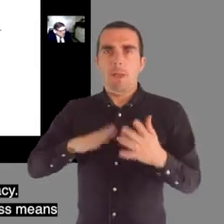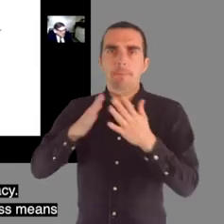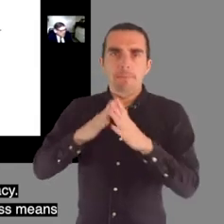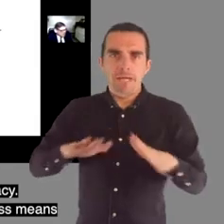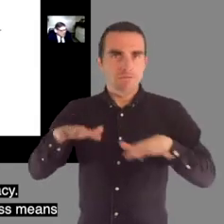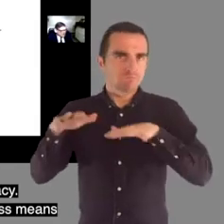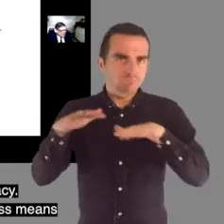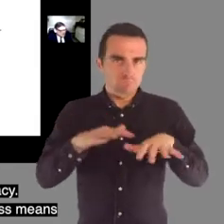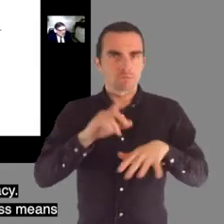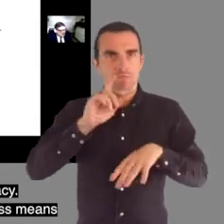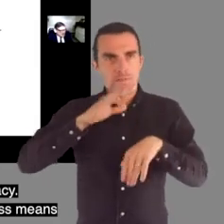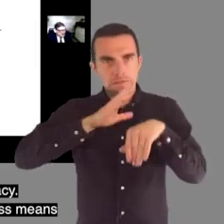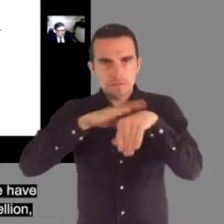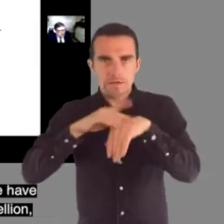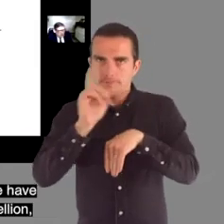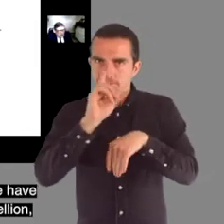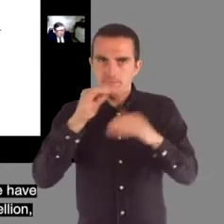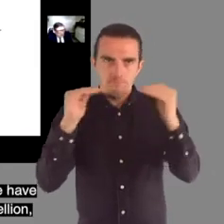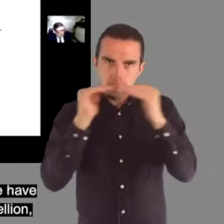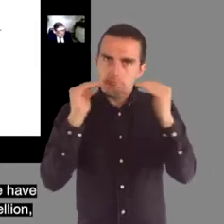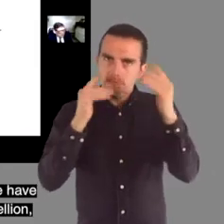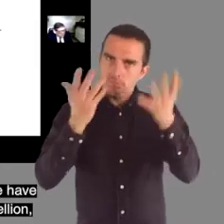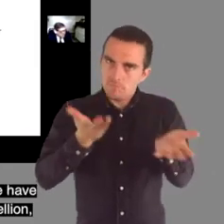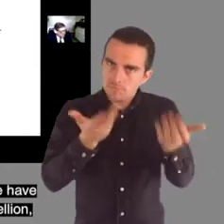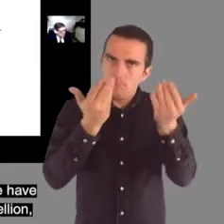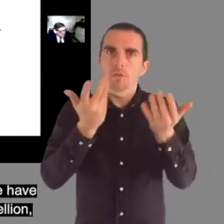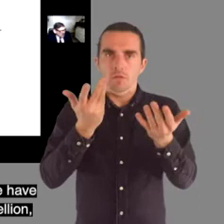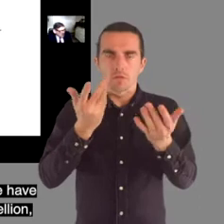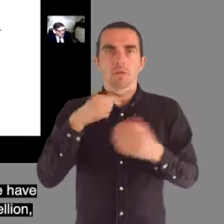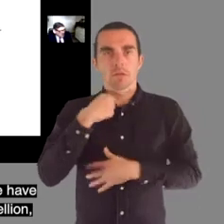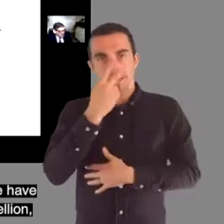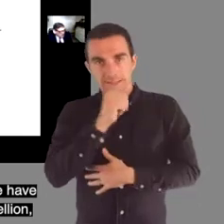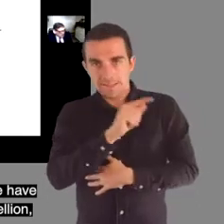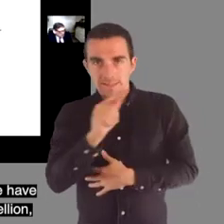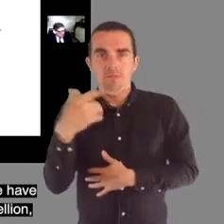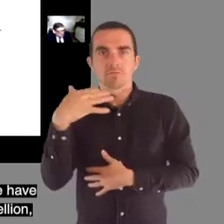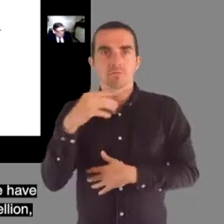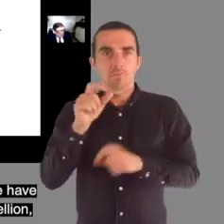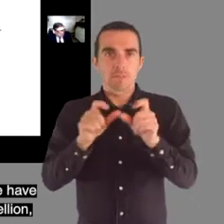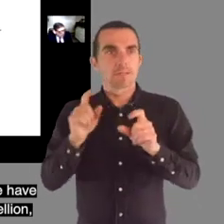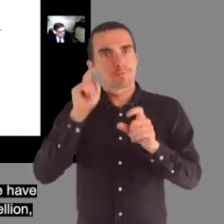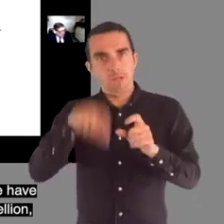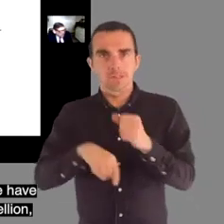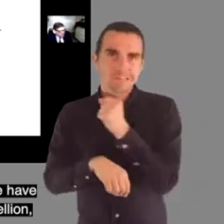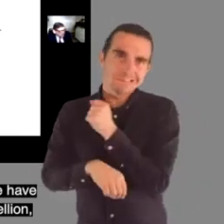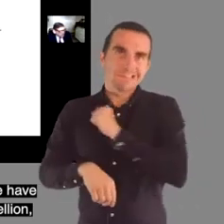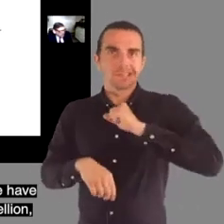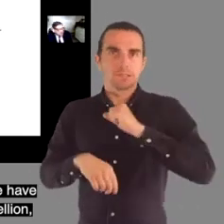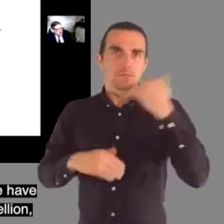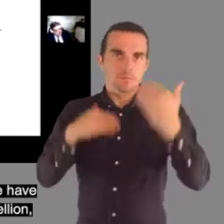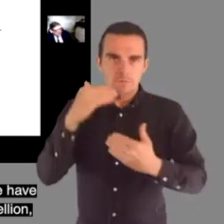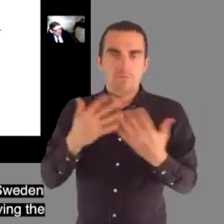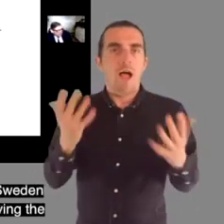Protest power, using peaceful mass means to challenge inequities. And we've seen that with Extinction